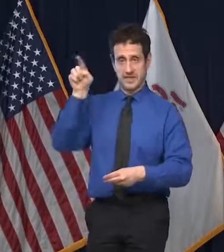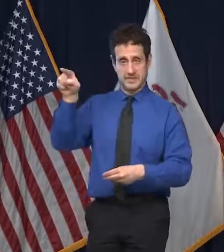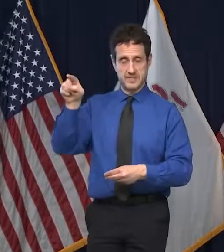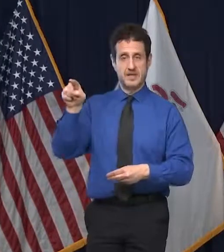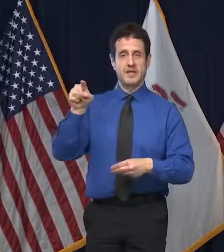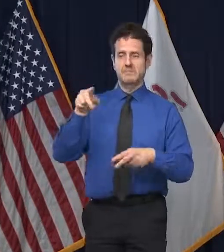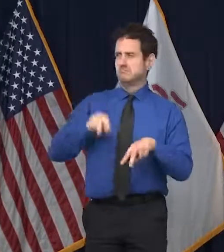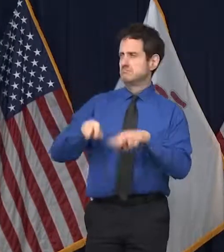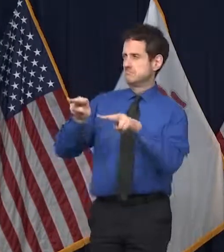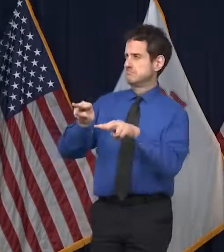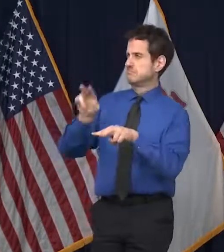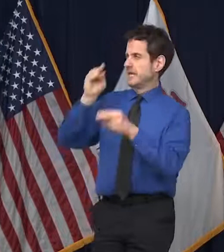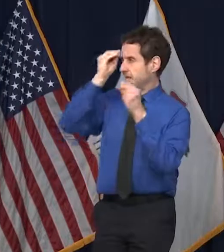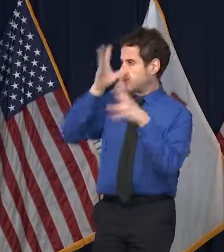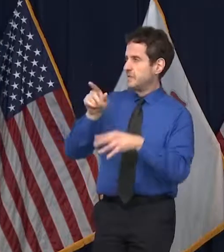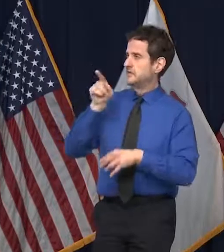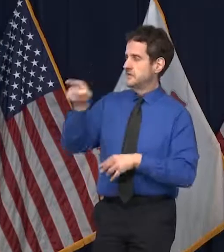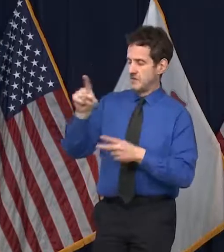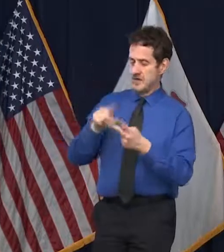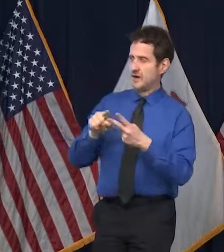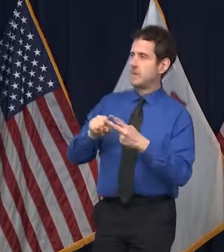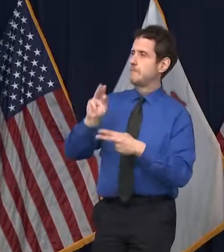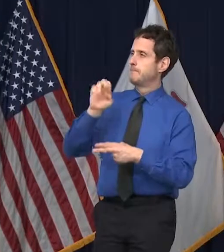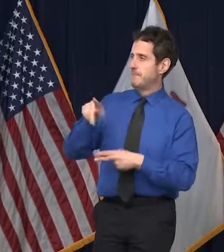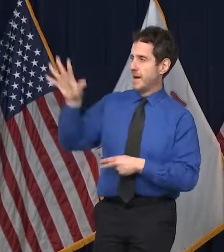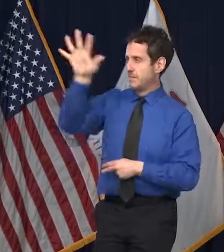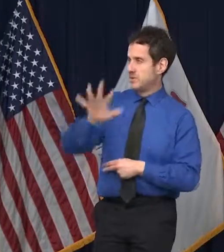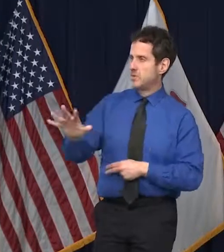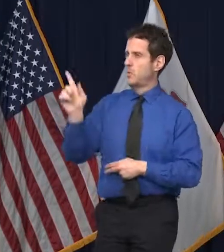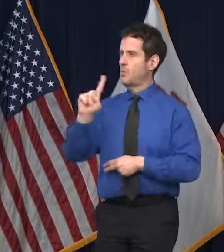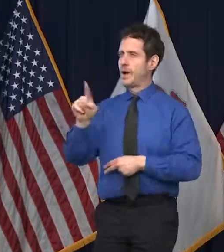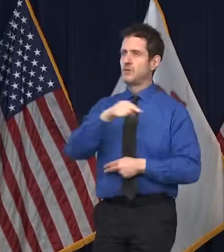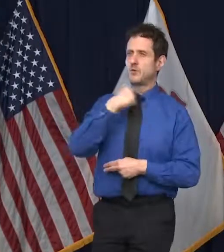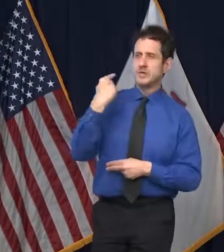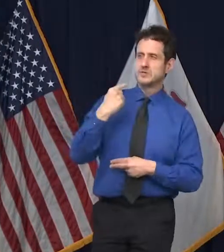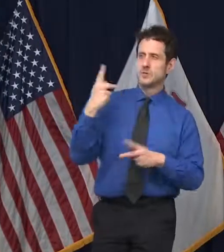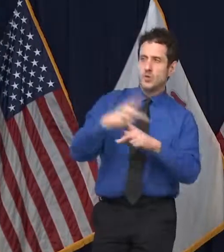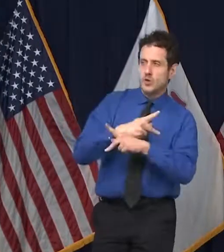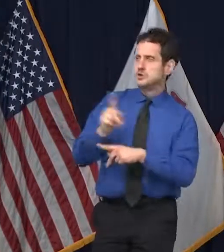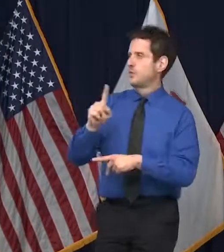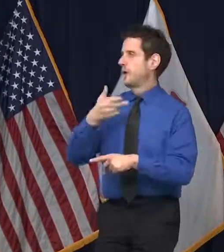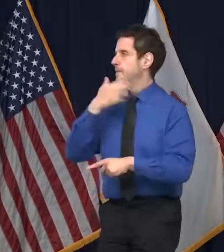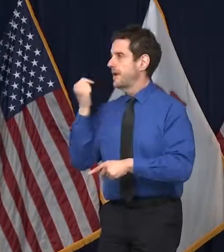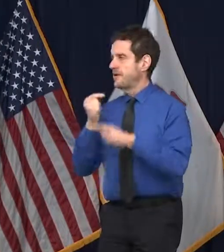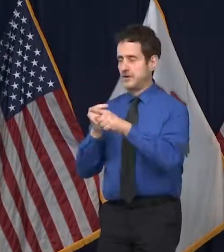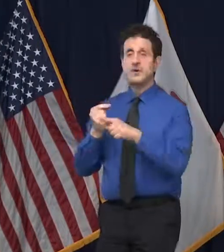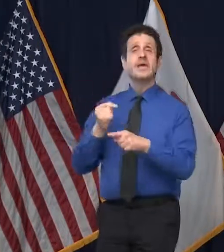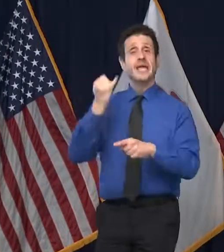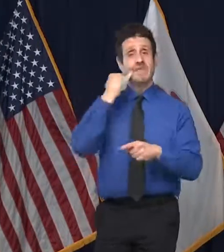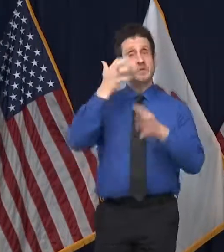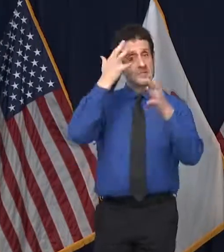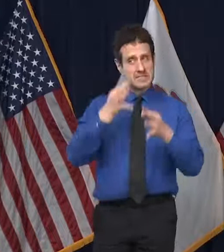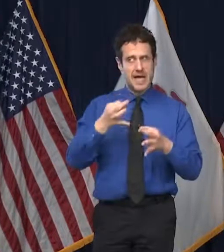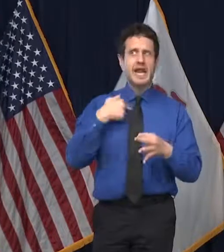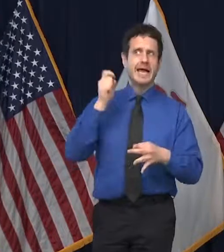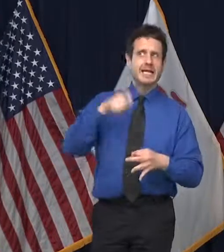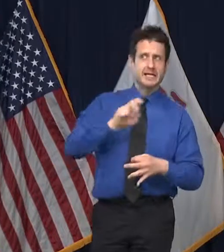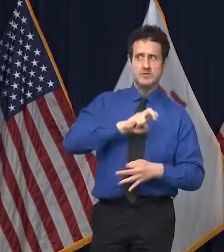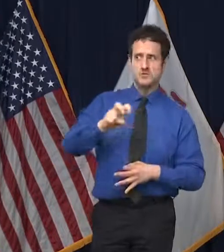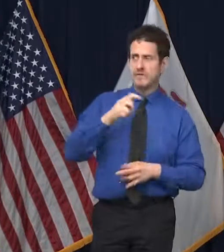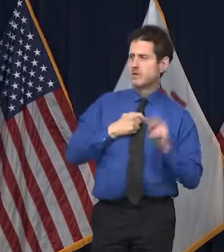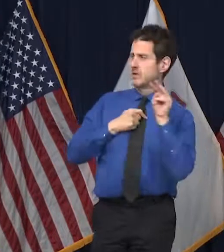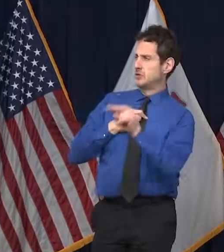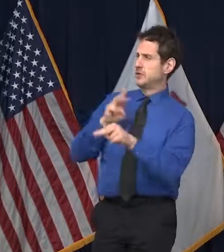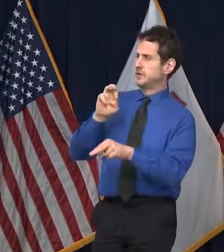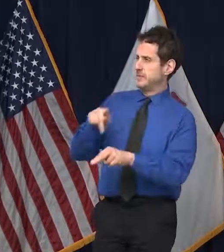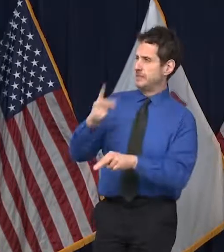is to help you make more informed decisions about travel if you have the choice or if you can postpone, but you can look there